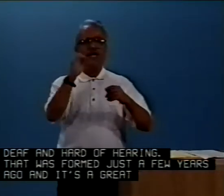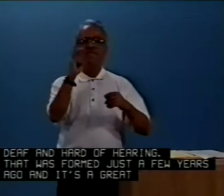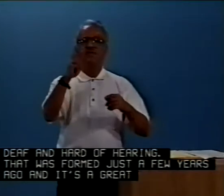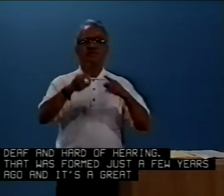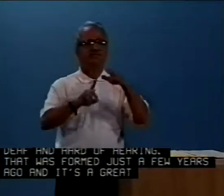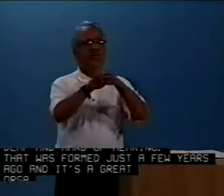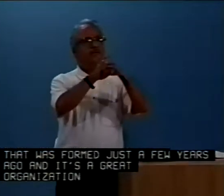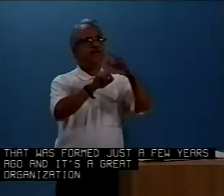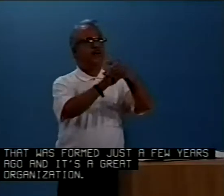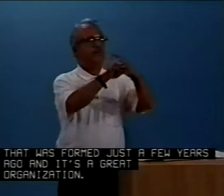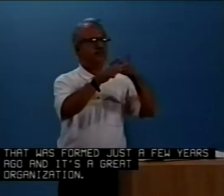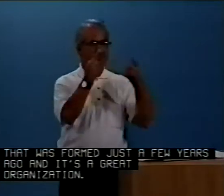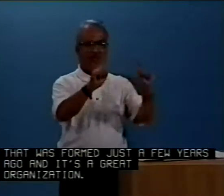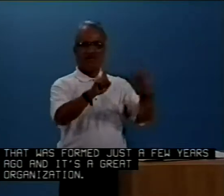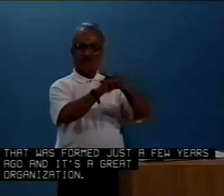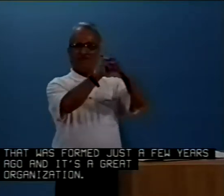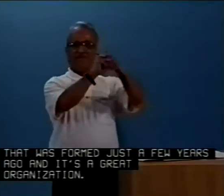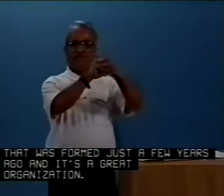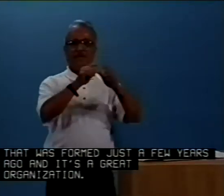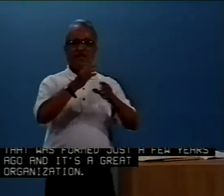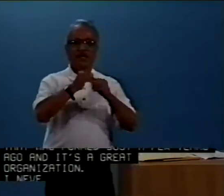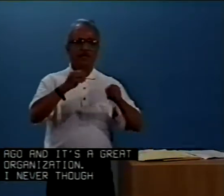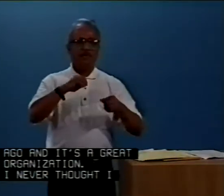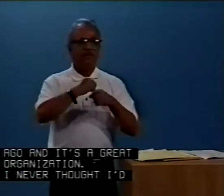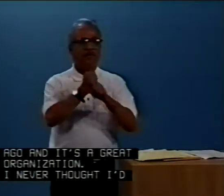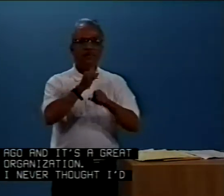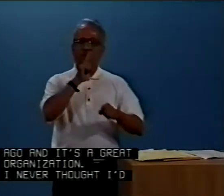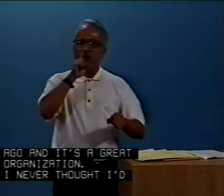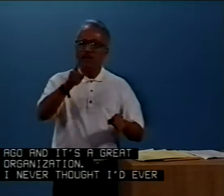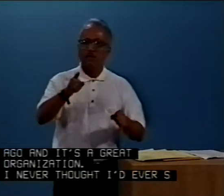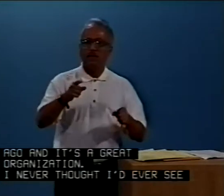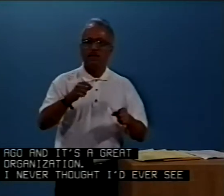I never thought I'd ever see this kind of thing happen.